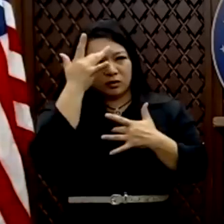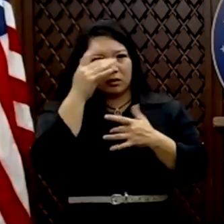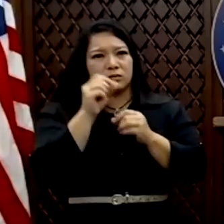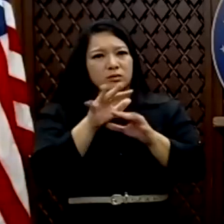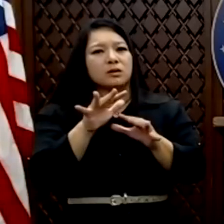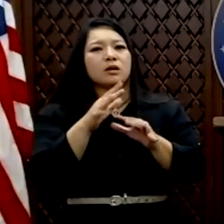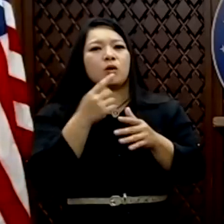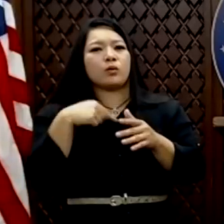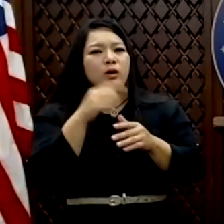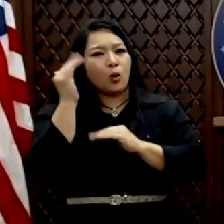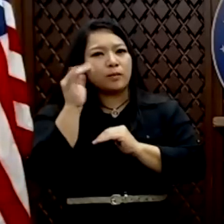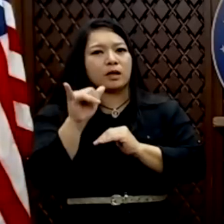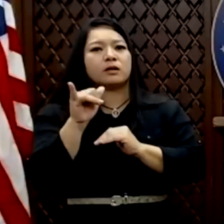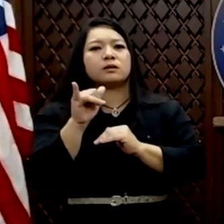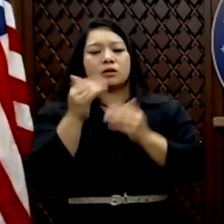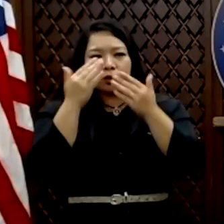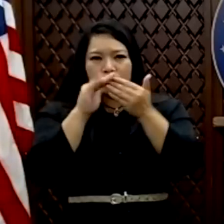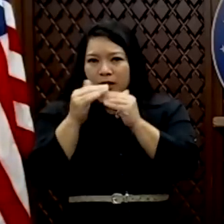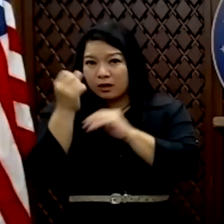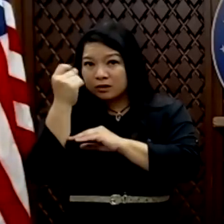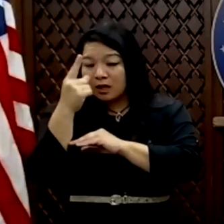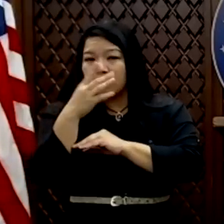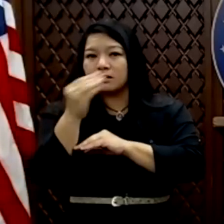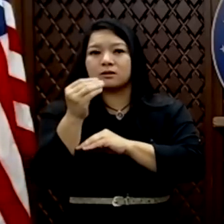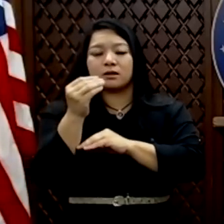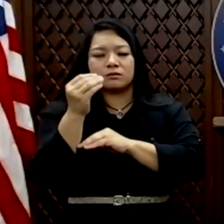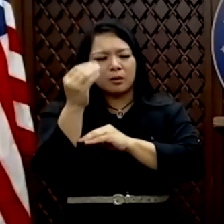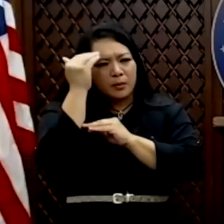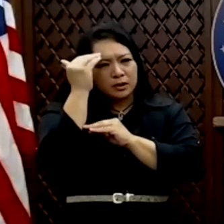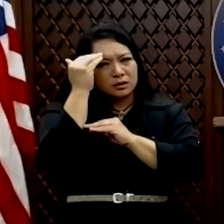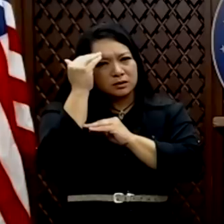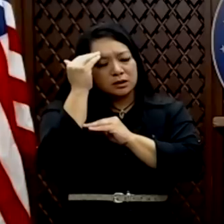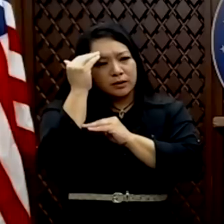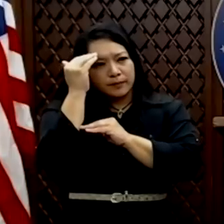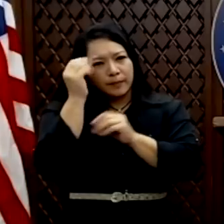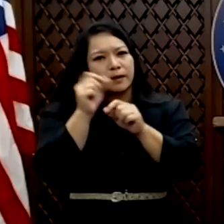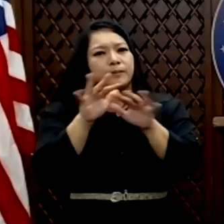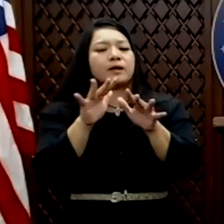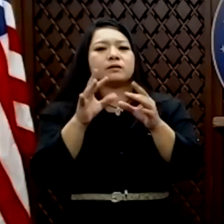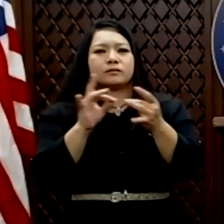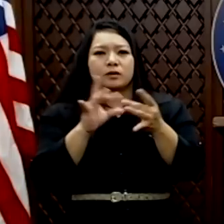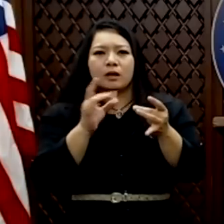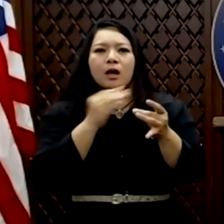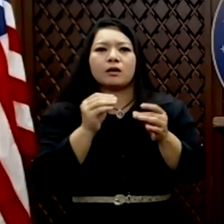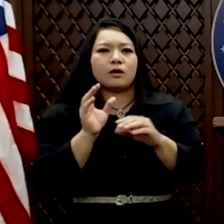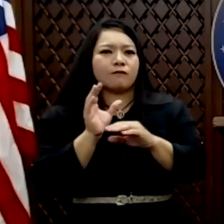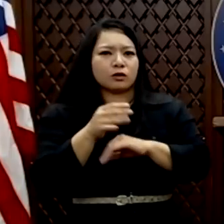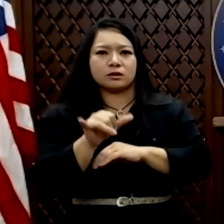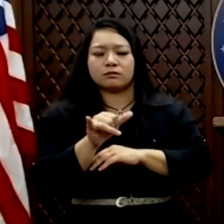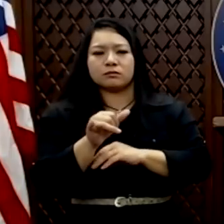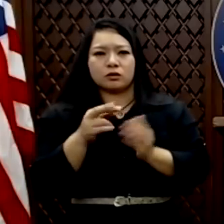that the public takes home and understands, and that we continue to spread this message and the enforcement of it. Thank you.